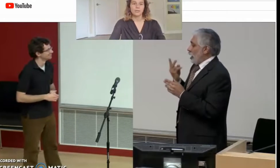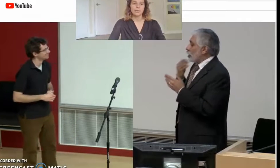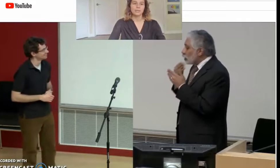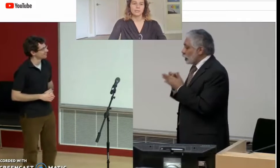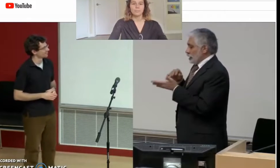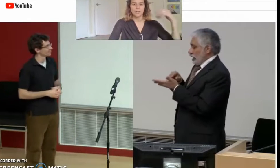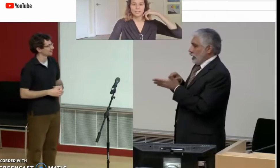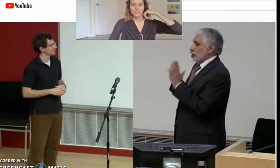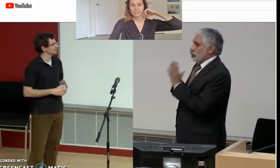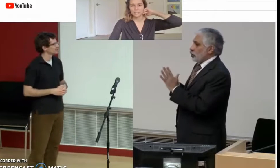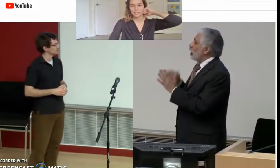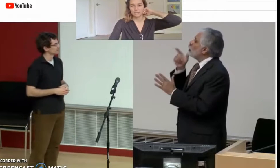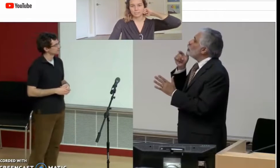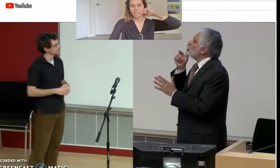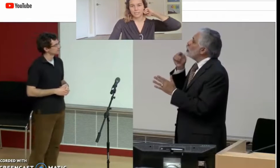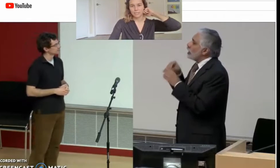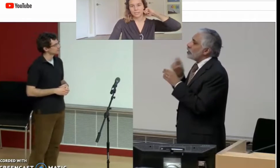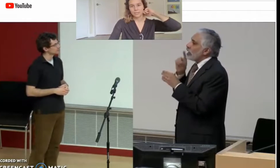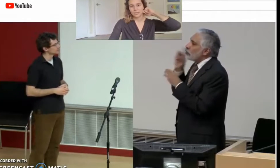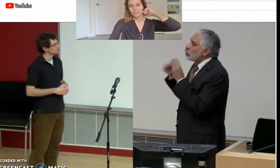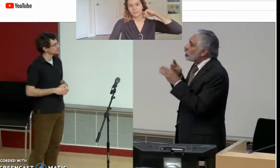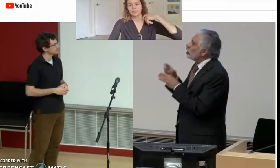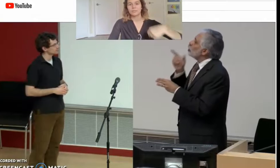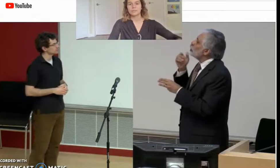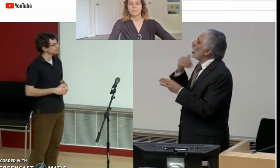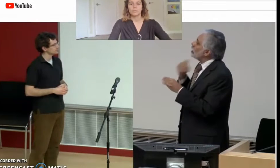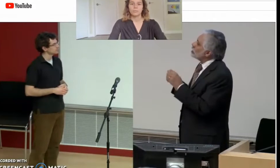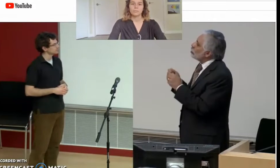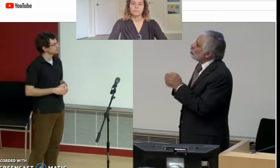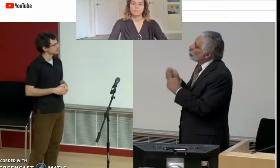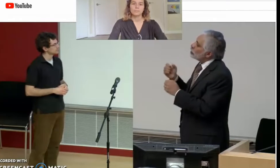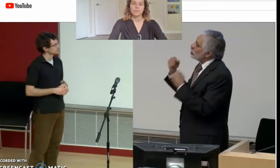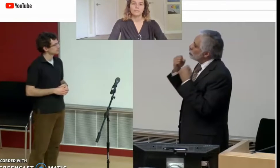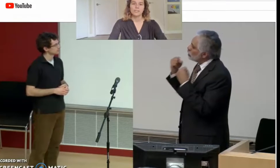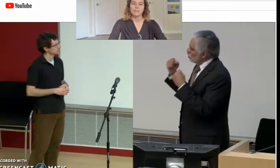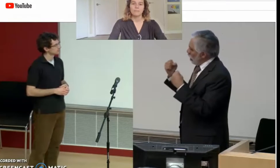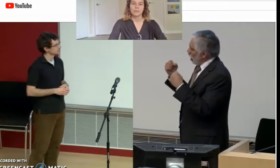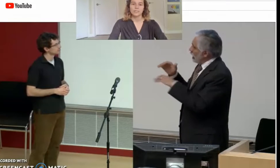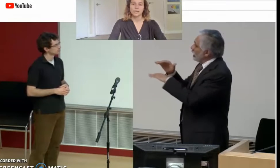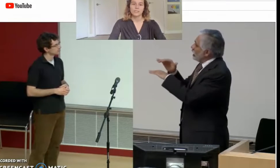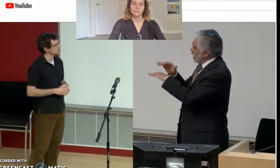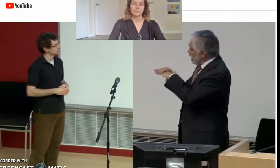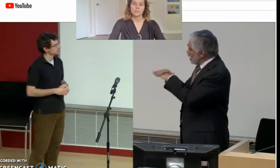Okay, yep, I understand. Just like with reading. So, if a deaf person has a